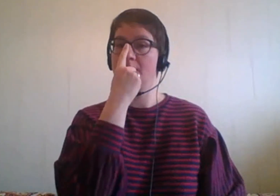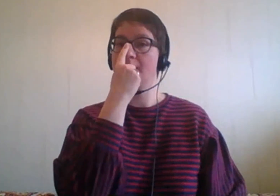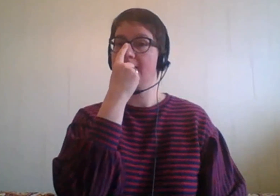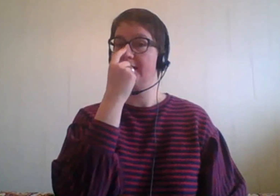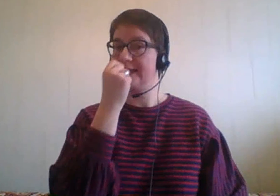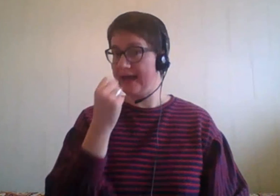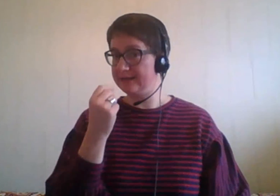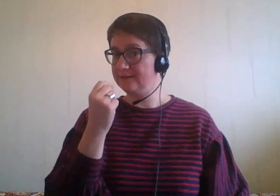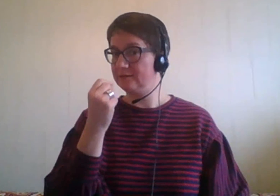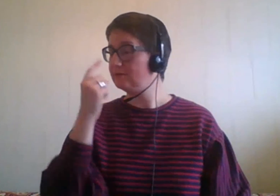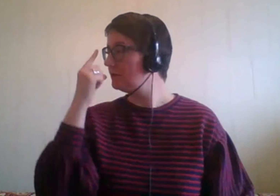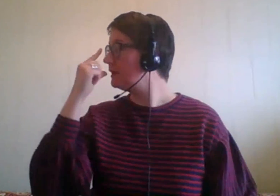can,